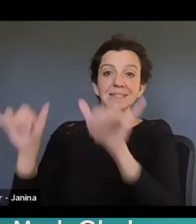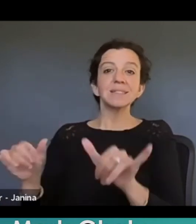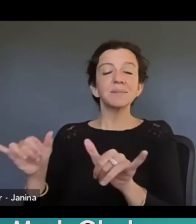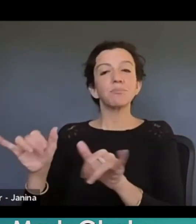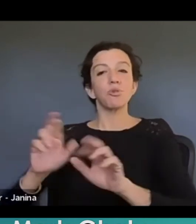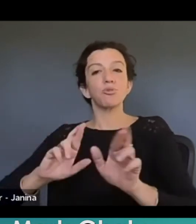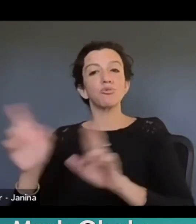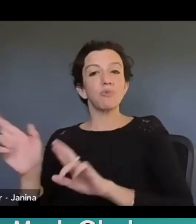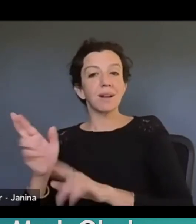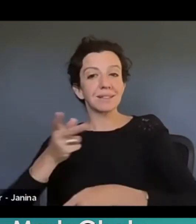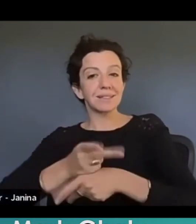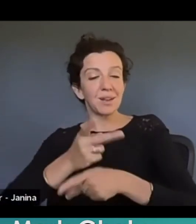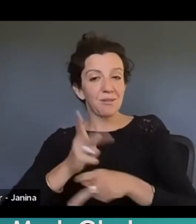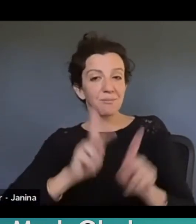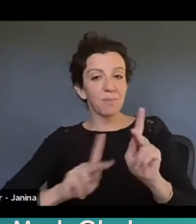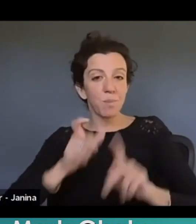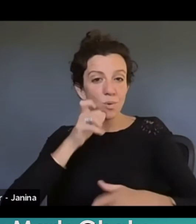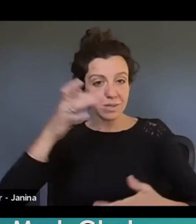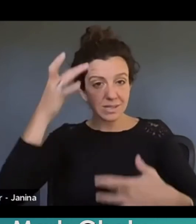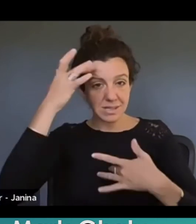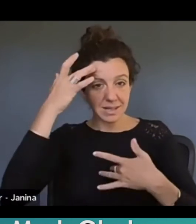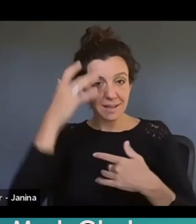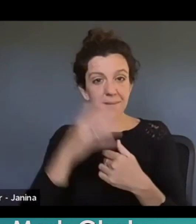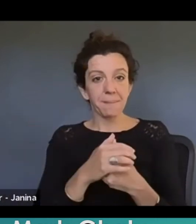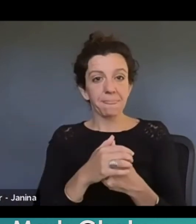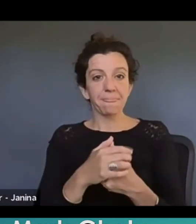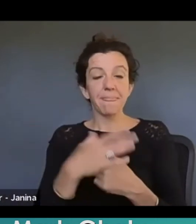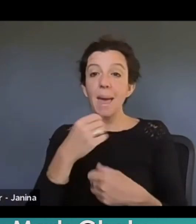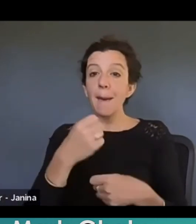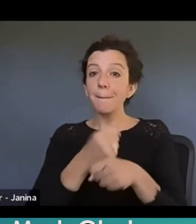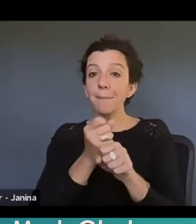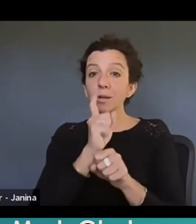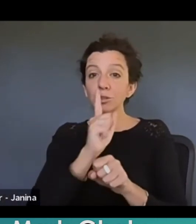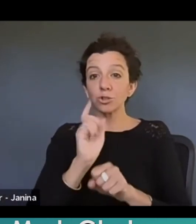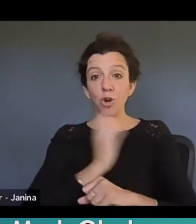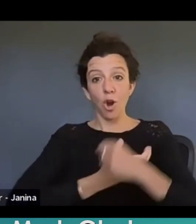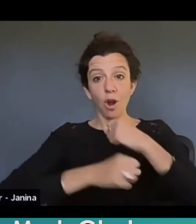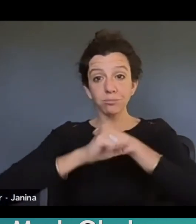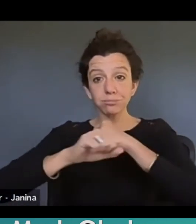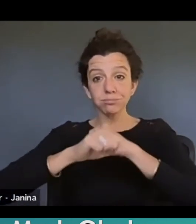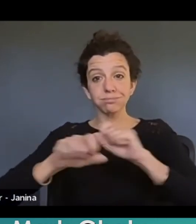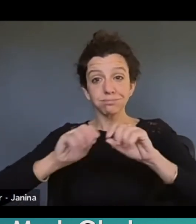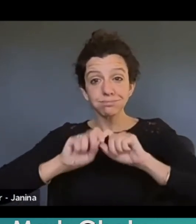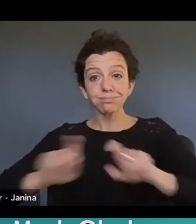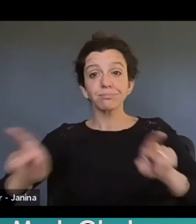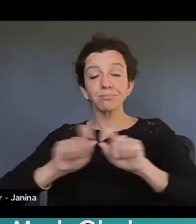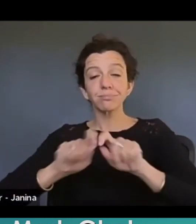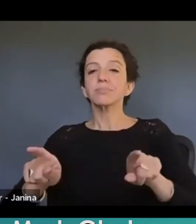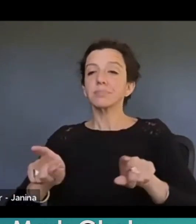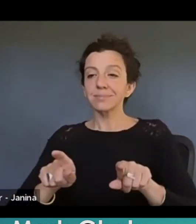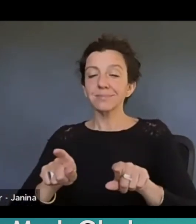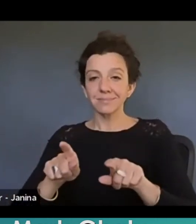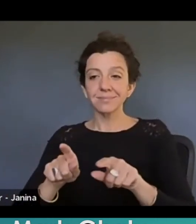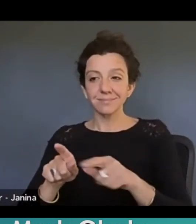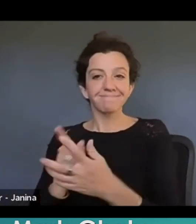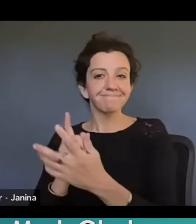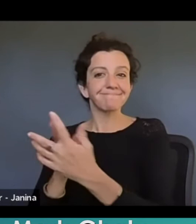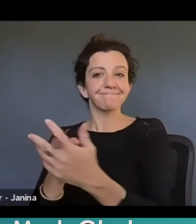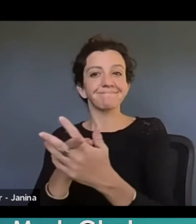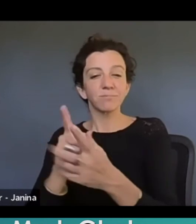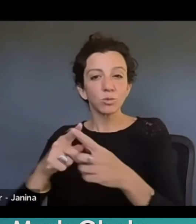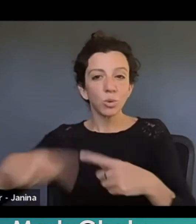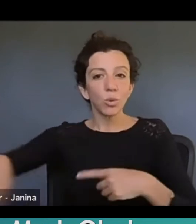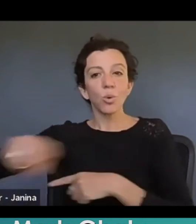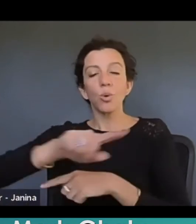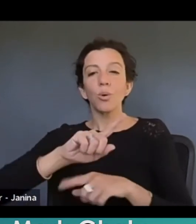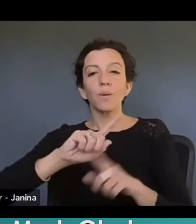and increasingly focused on making sure our message is reaching the citizens of the Central Valley, that it's in language,